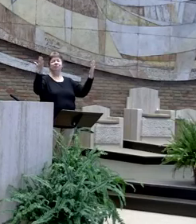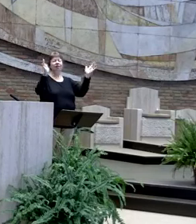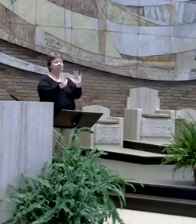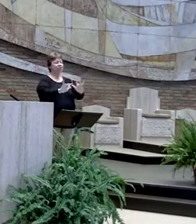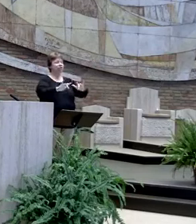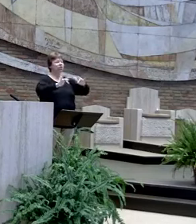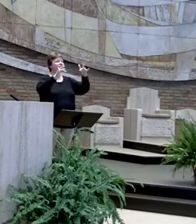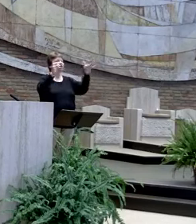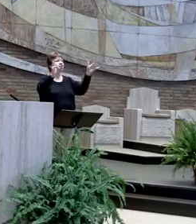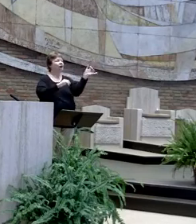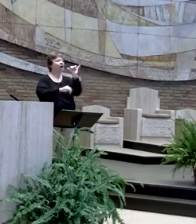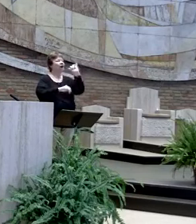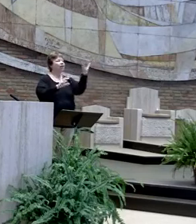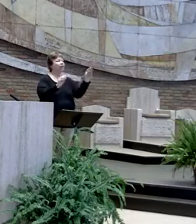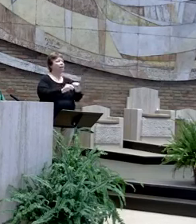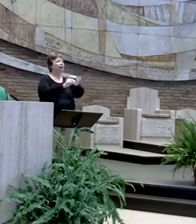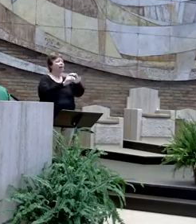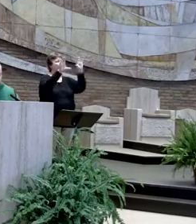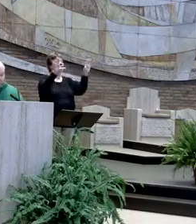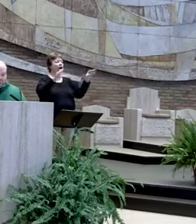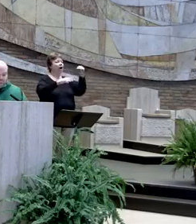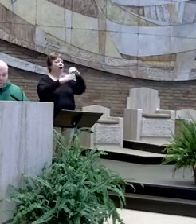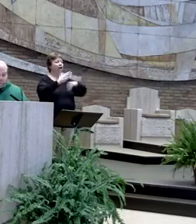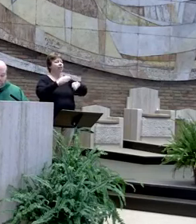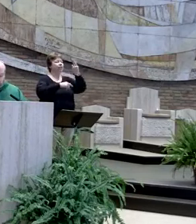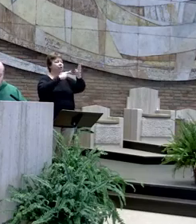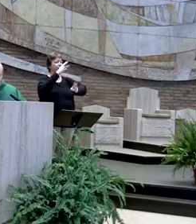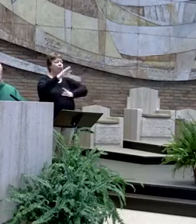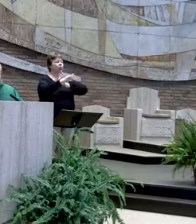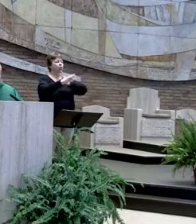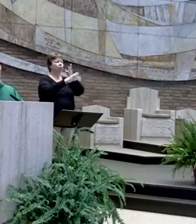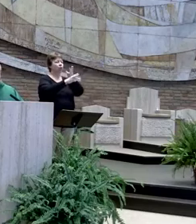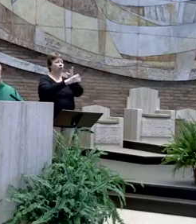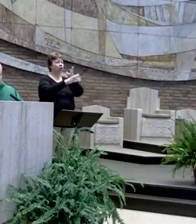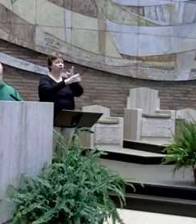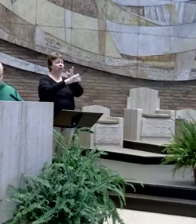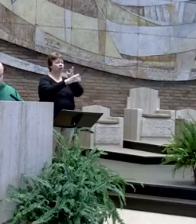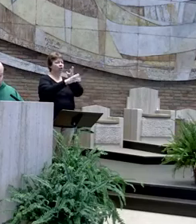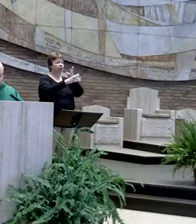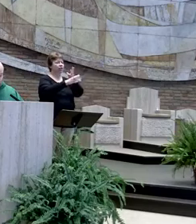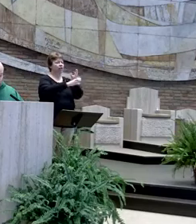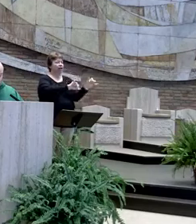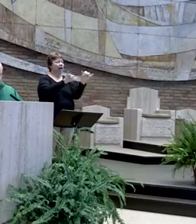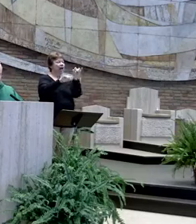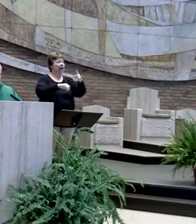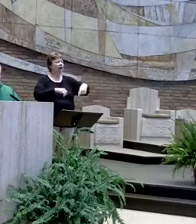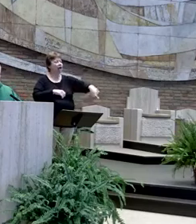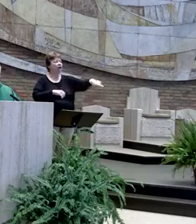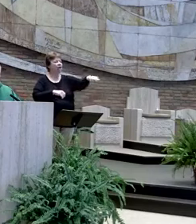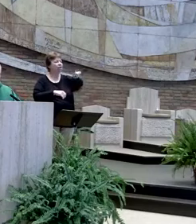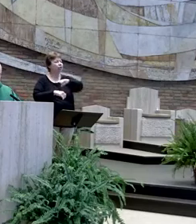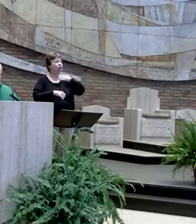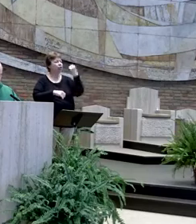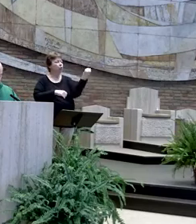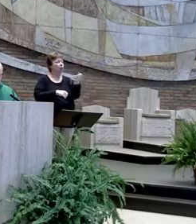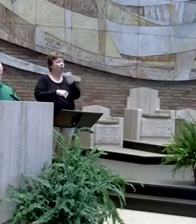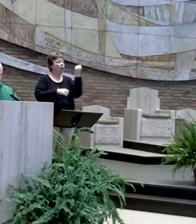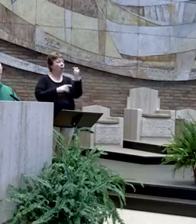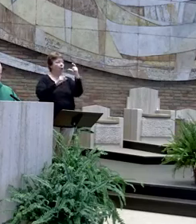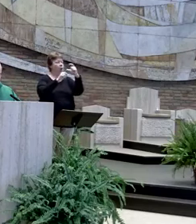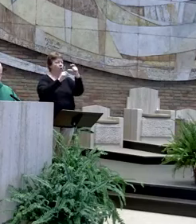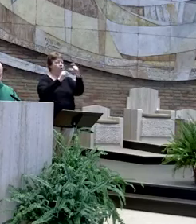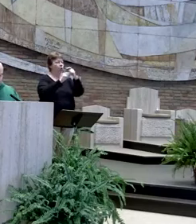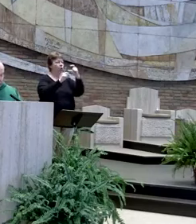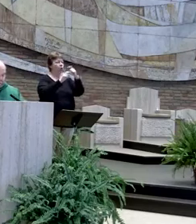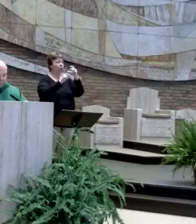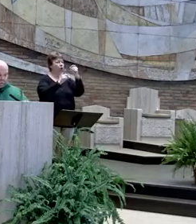Shine like lights in the world as you hold on to the word